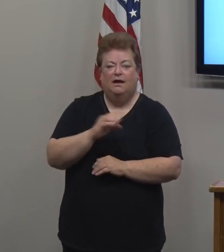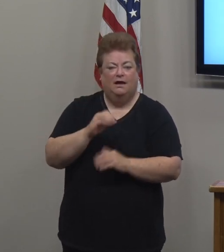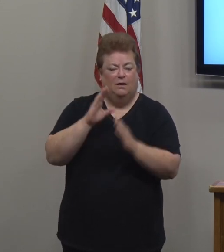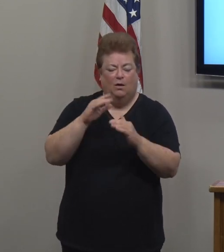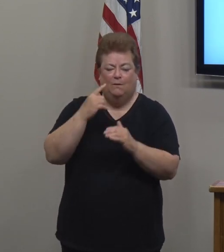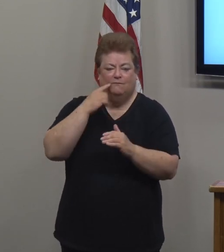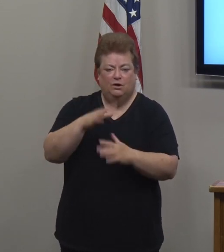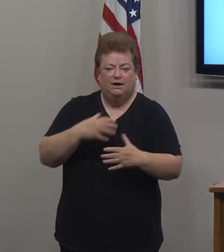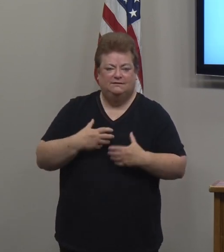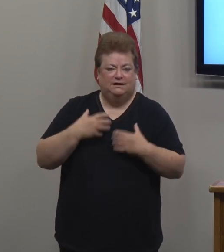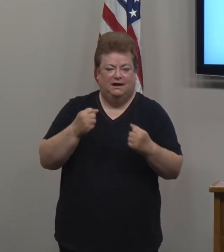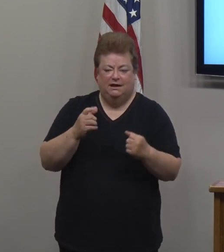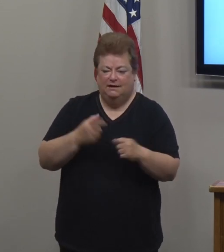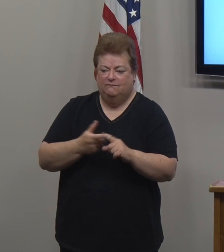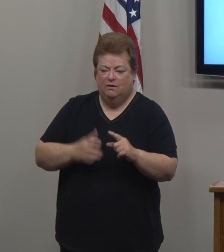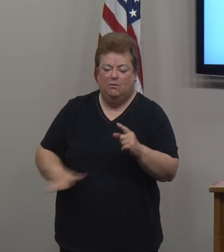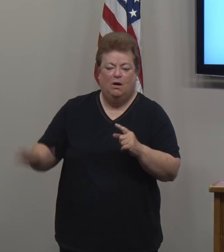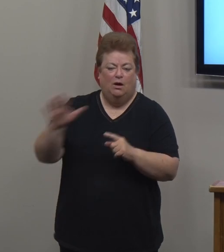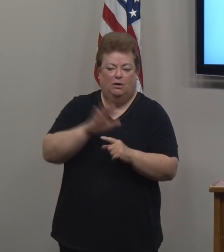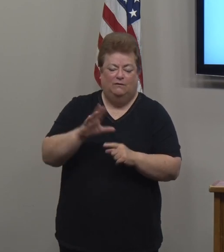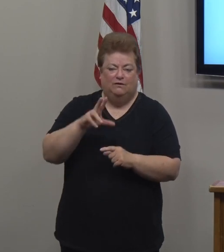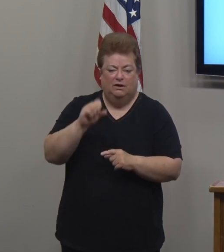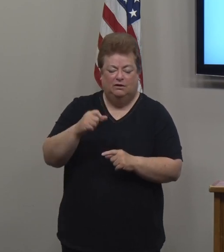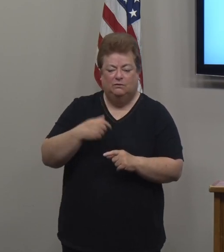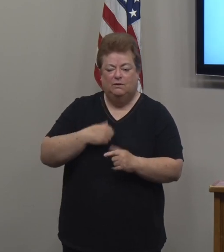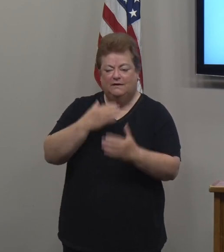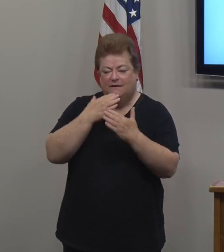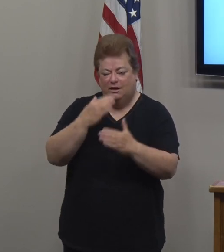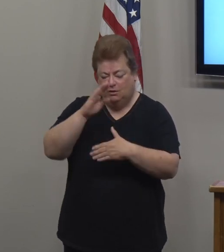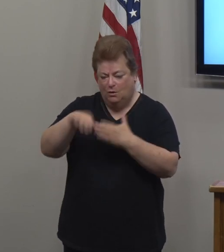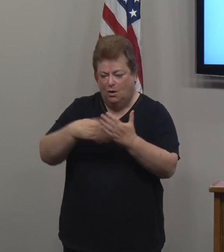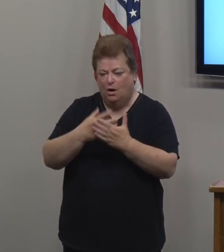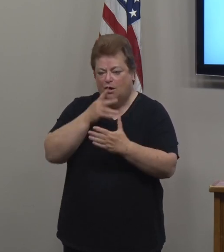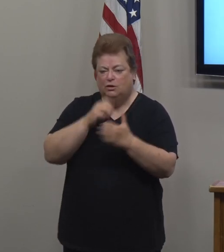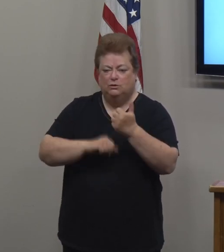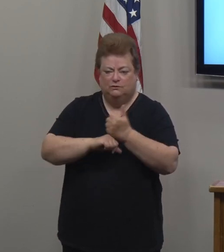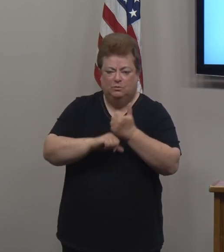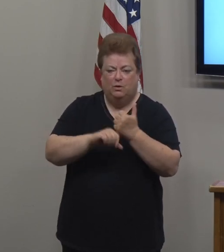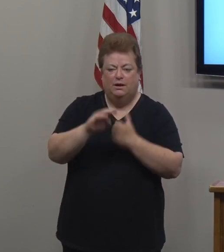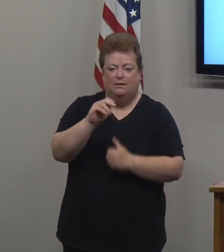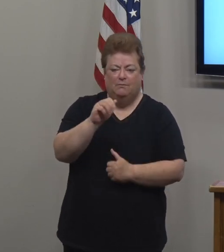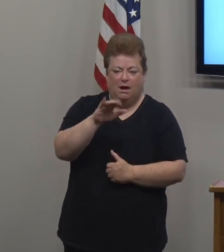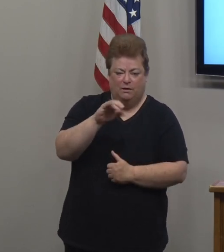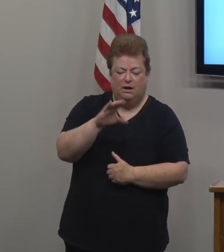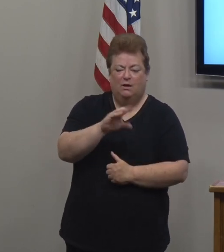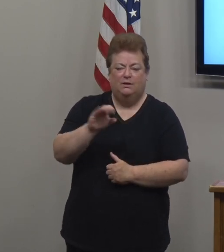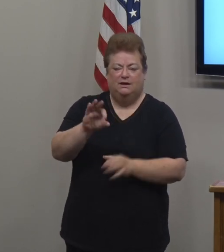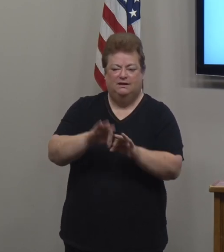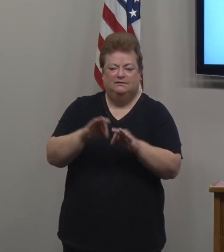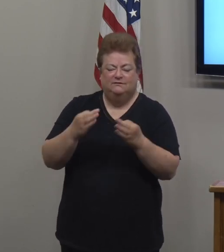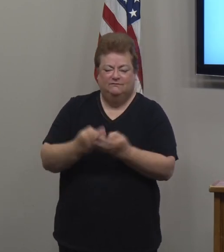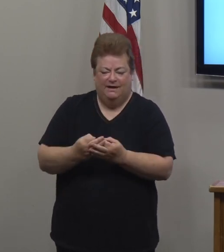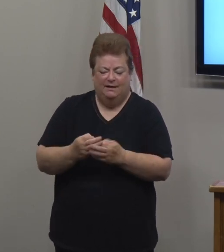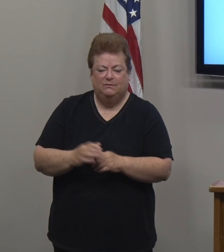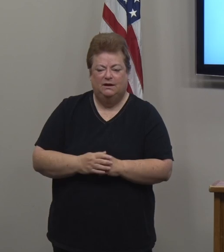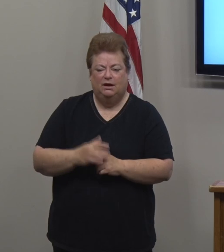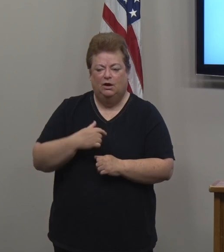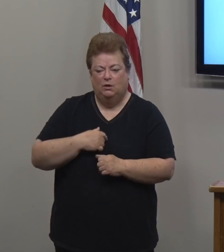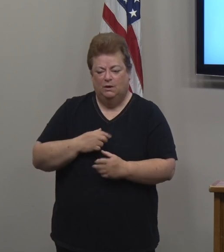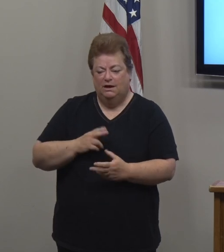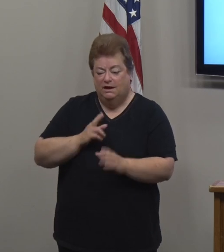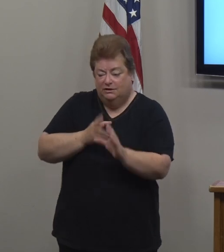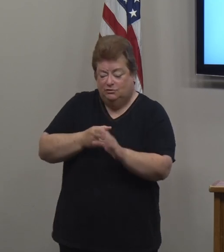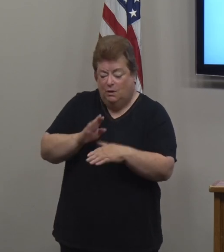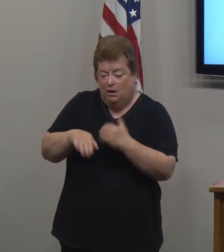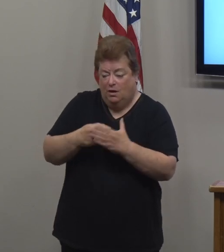country. We want to thank all of you who are supporting Mario and his family during this difficult time. And we join all of those in